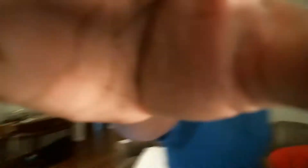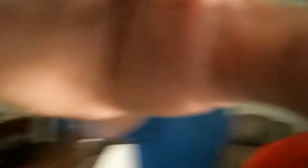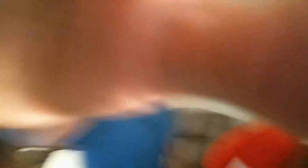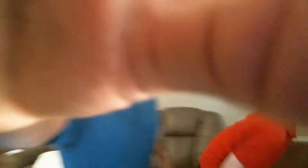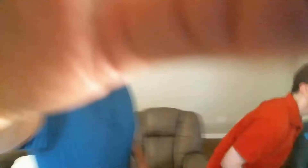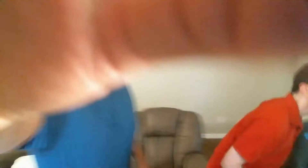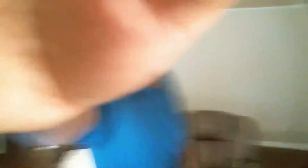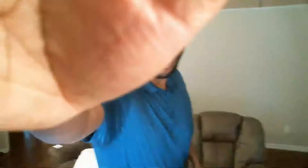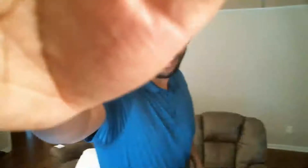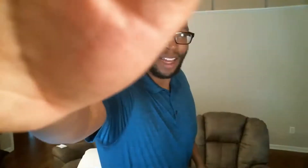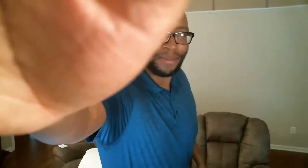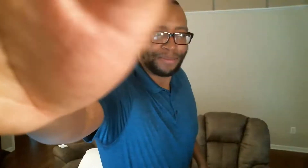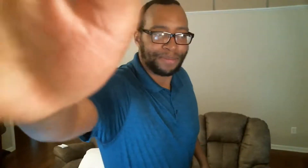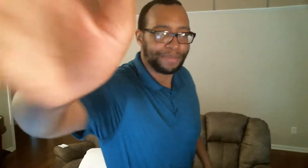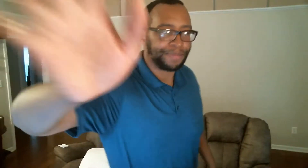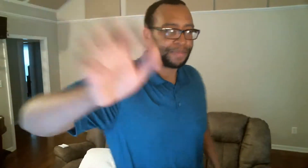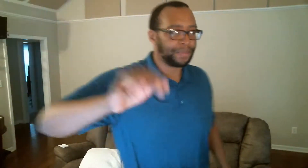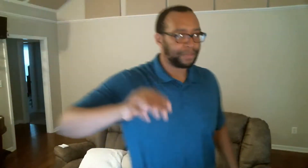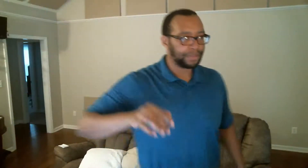How would I sign that?